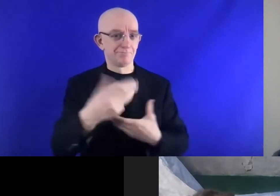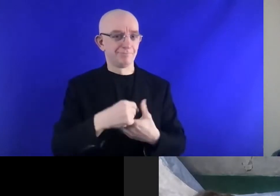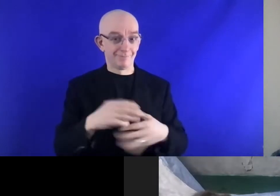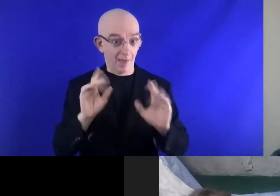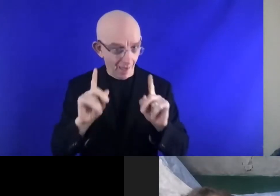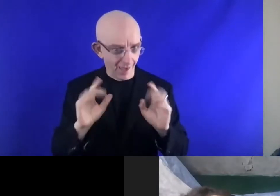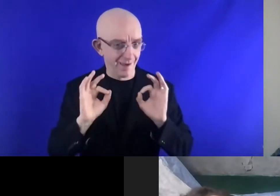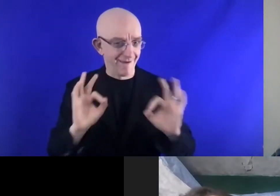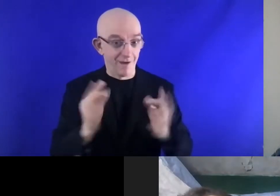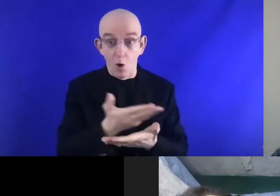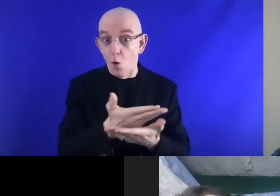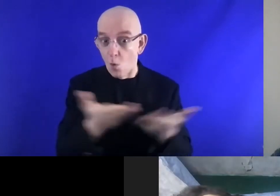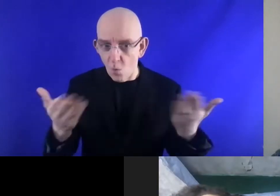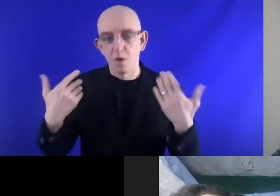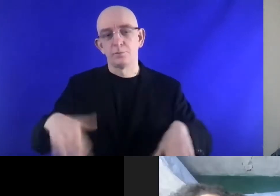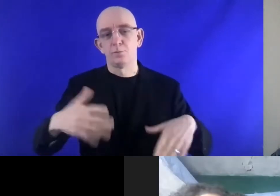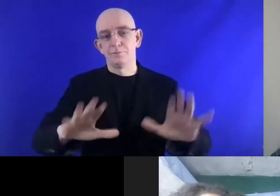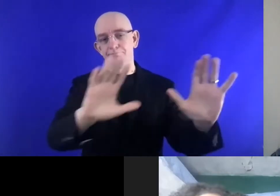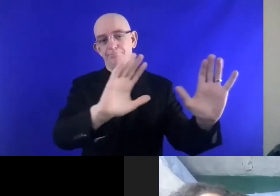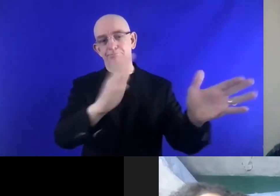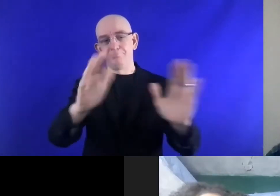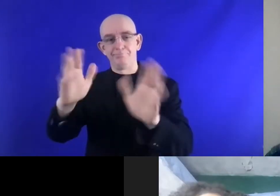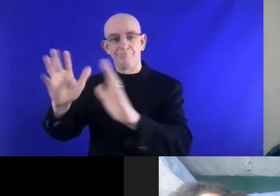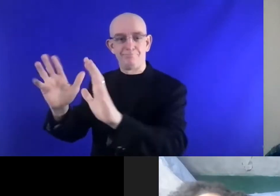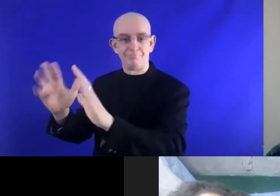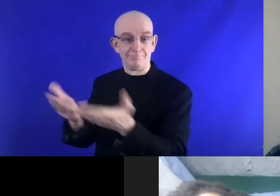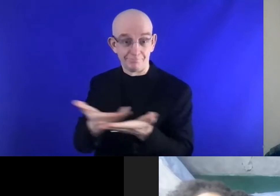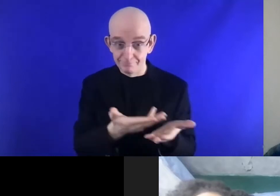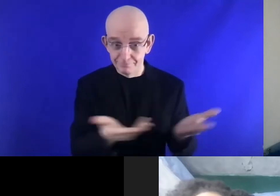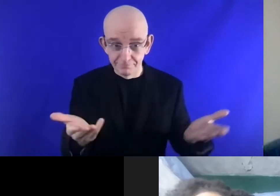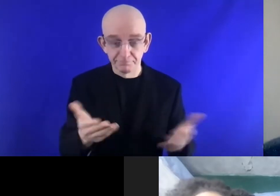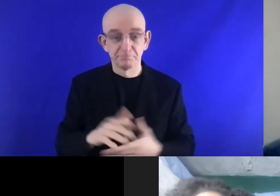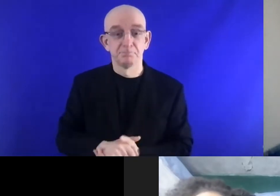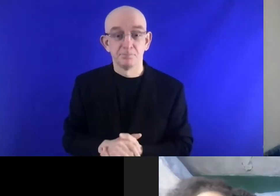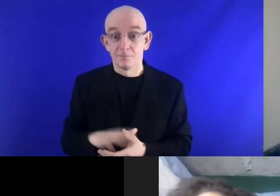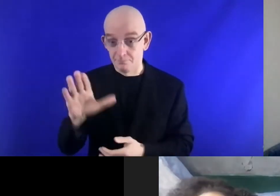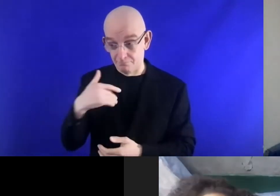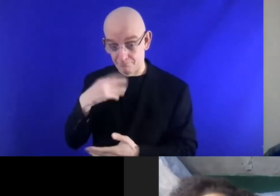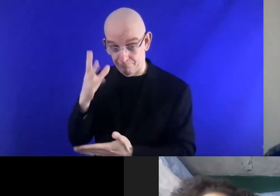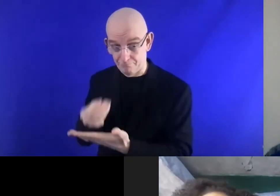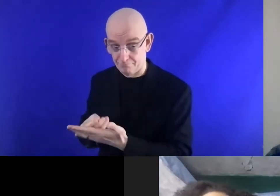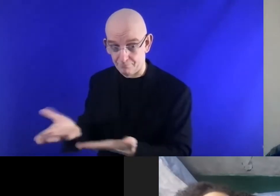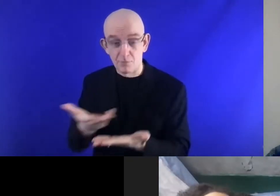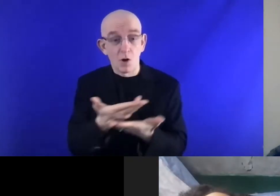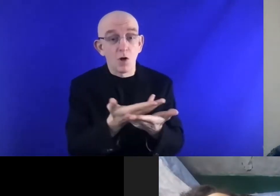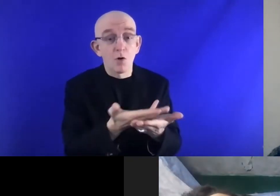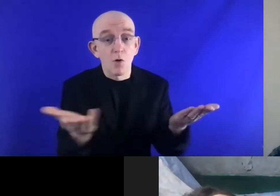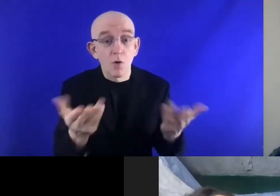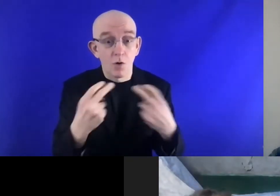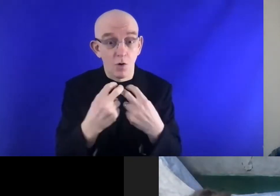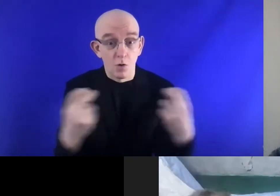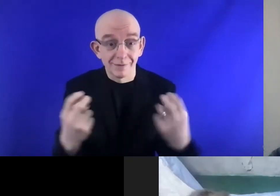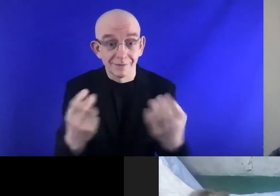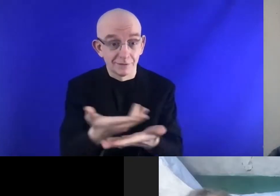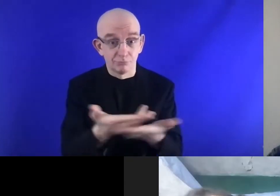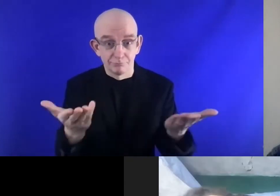you, dear audience, that today we have with us Irene Cuevas. She's from Altagracia, Córdoba in